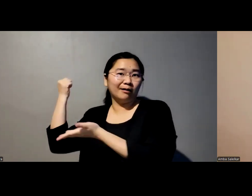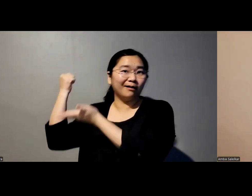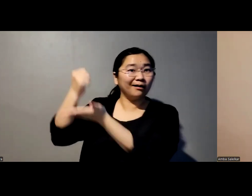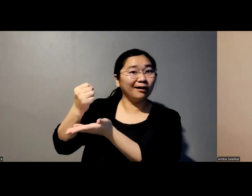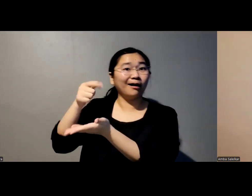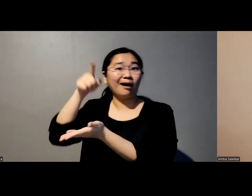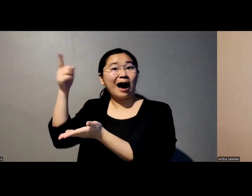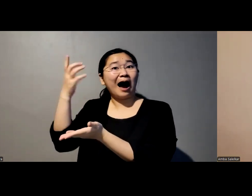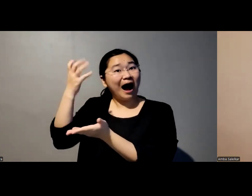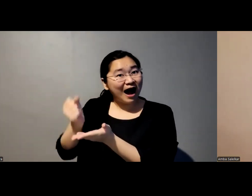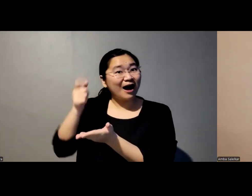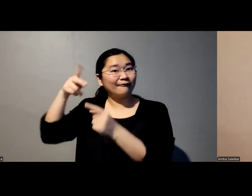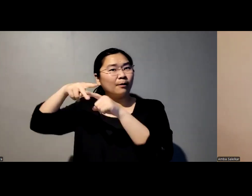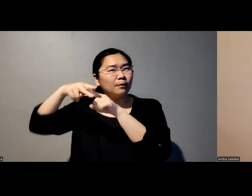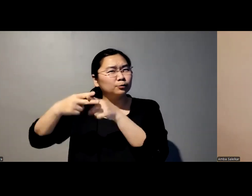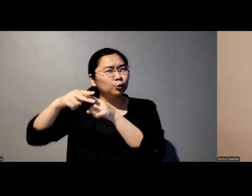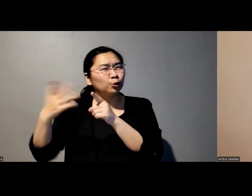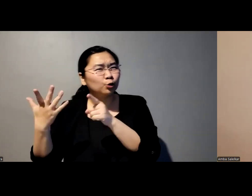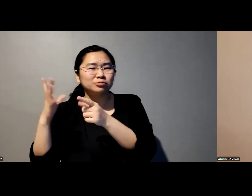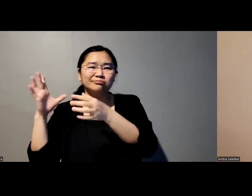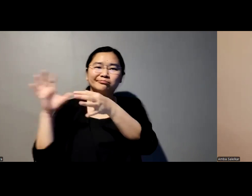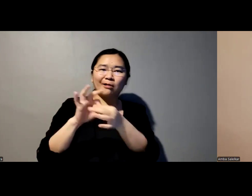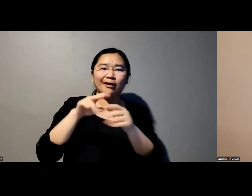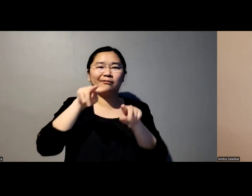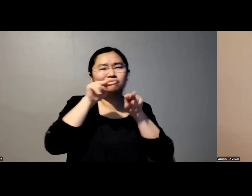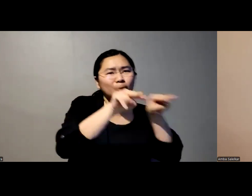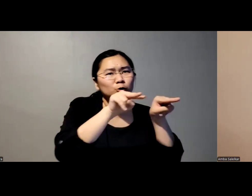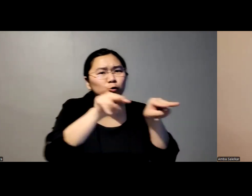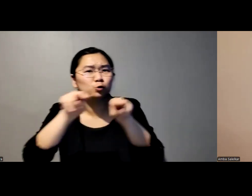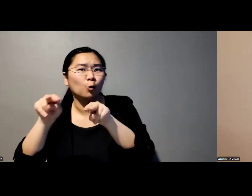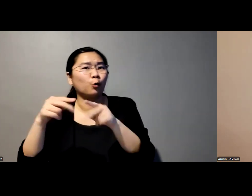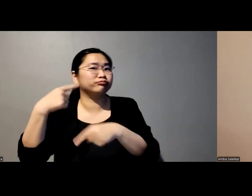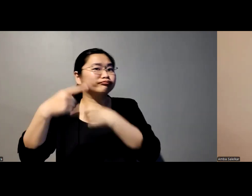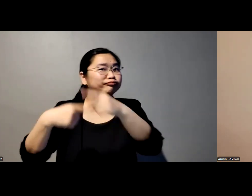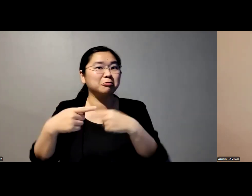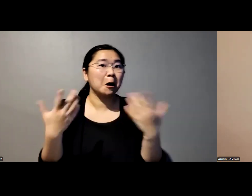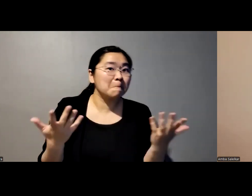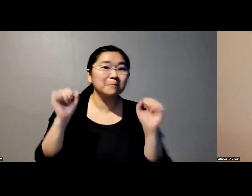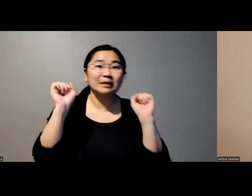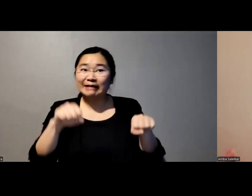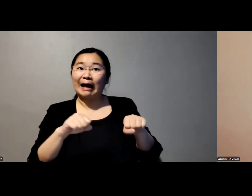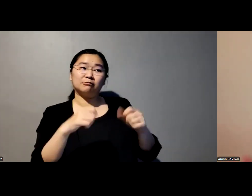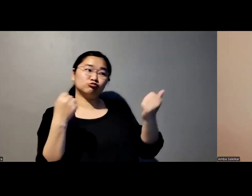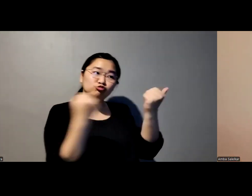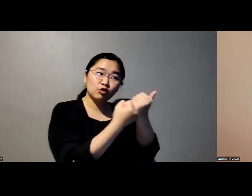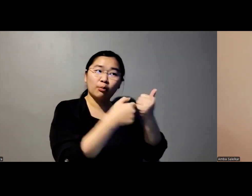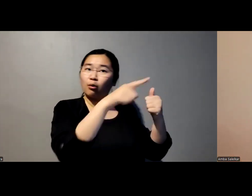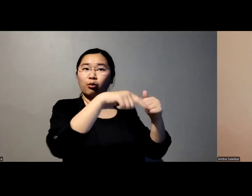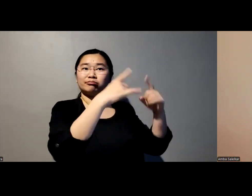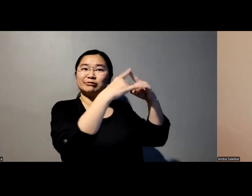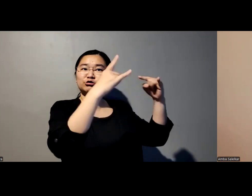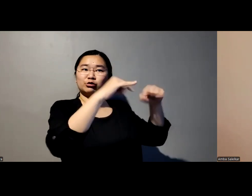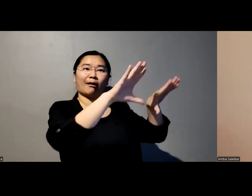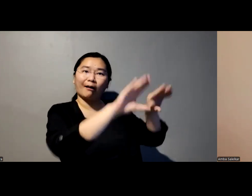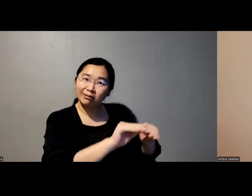for increased funding to community and home-based services when we advocate for deinstitutionalization. And I think what Dr.